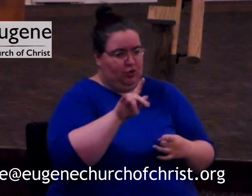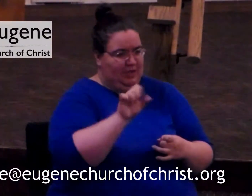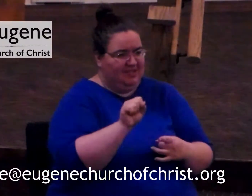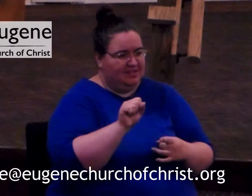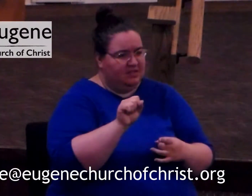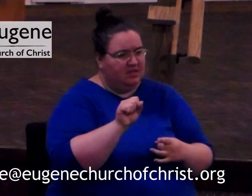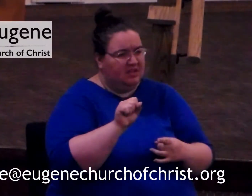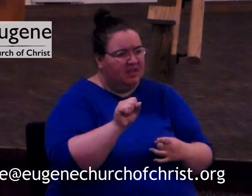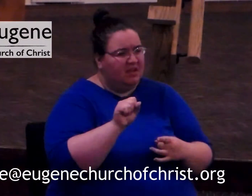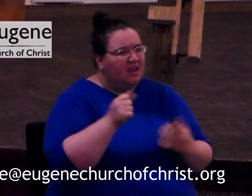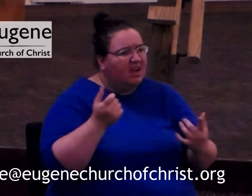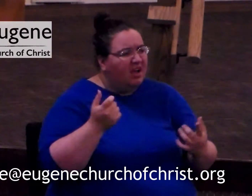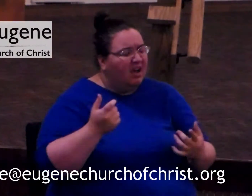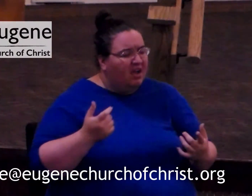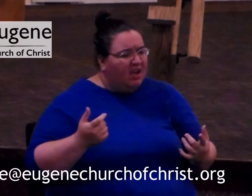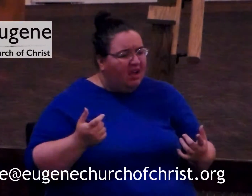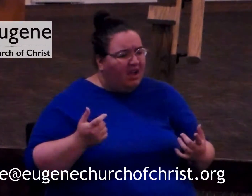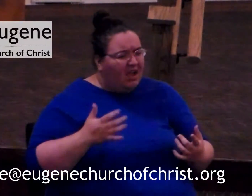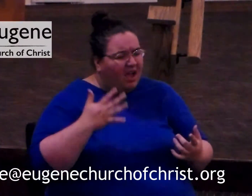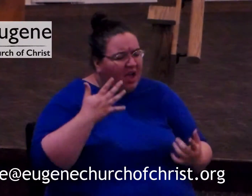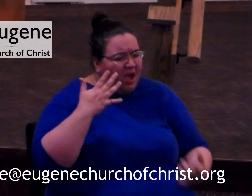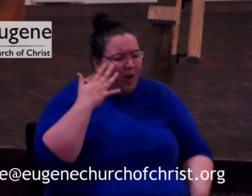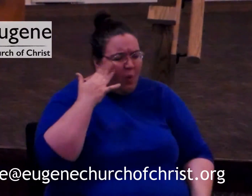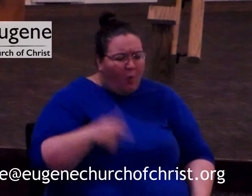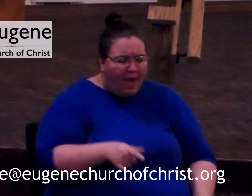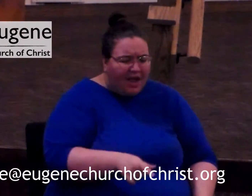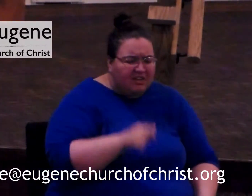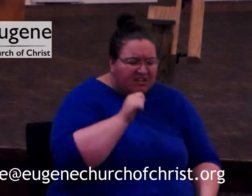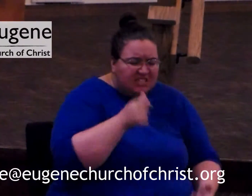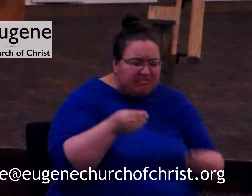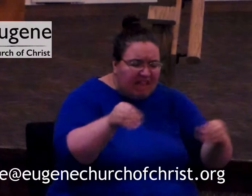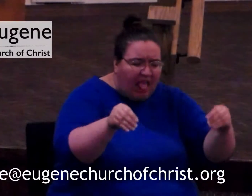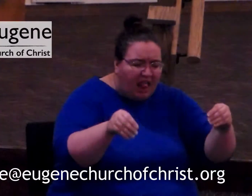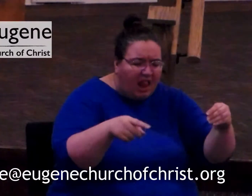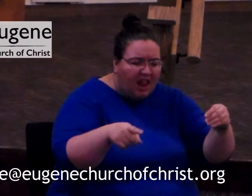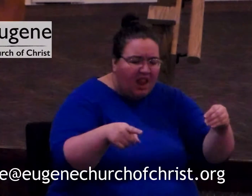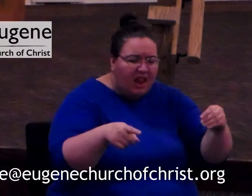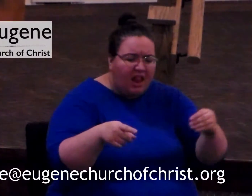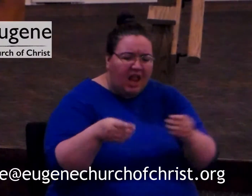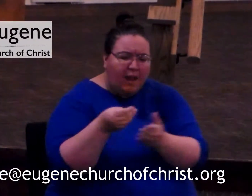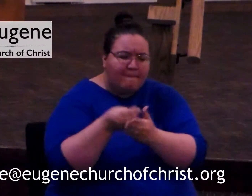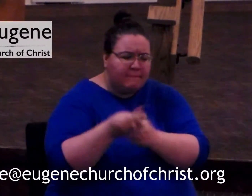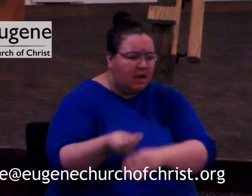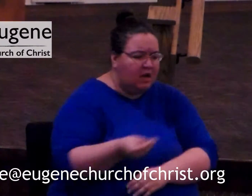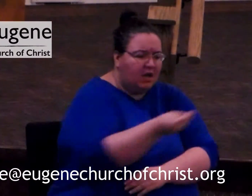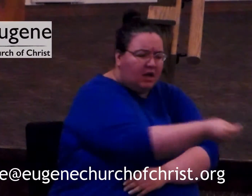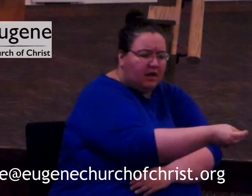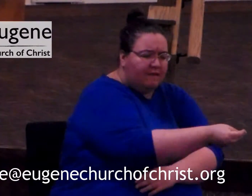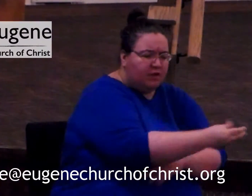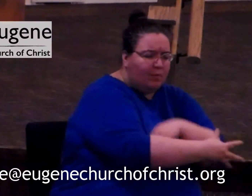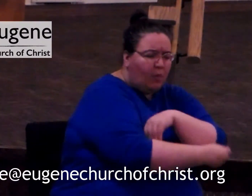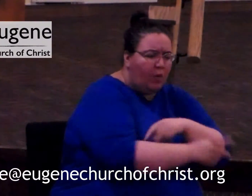Why wasn't this perfume sold and the money given to the poor? It was worth a year's wages.